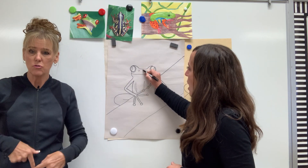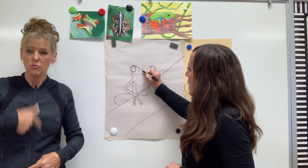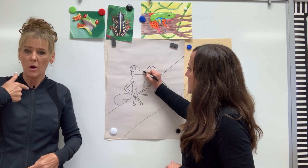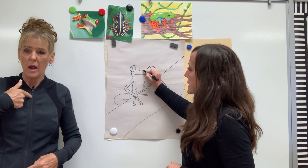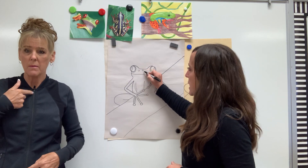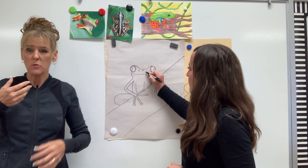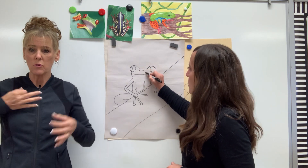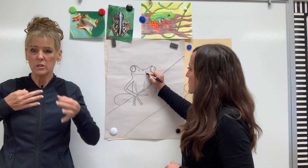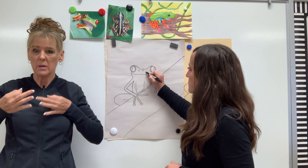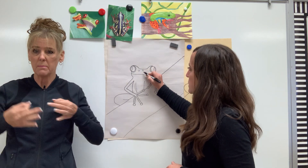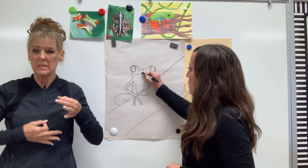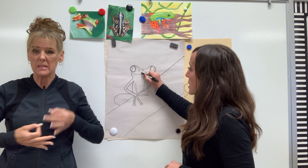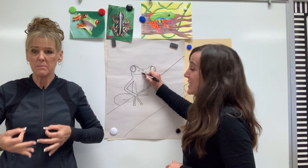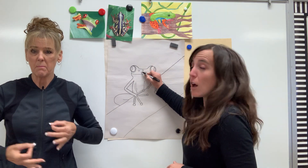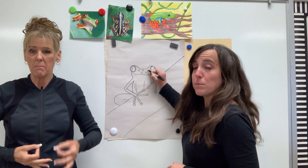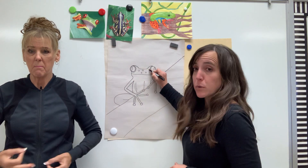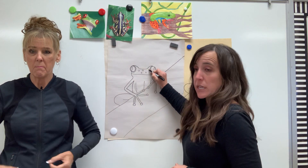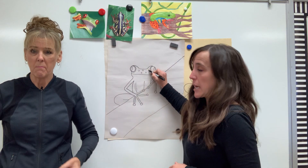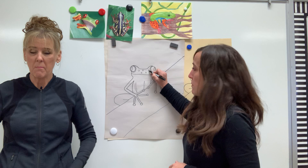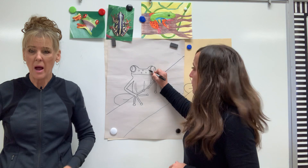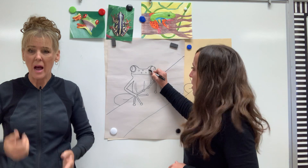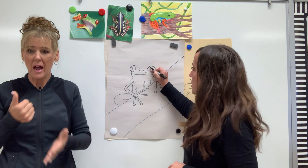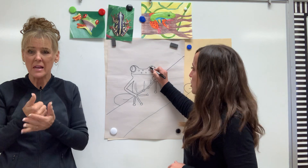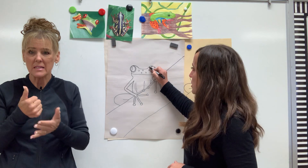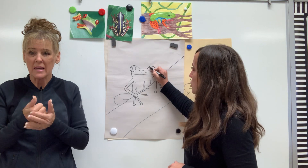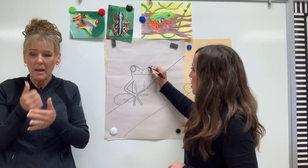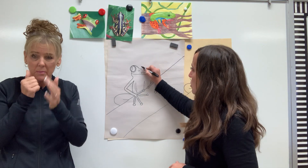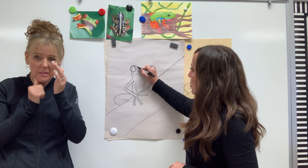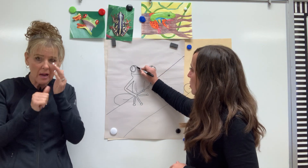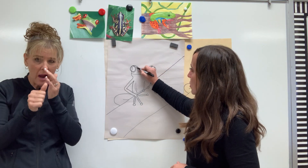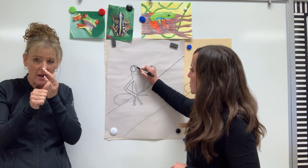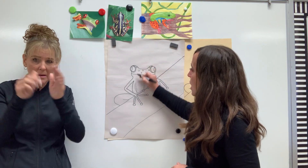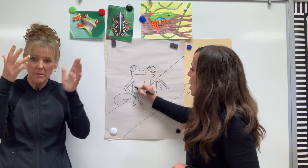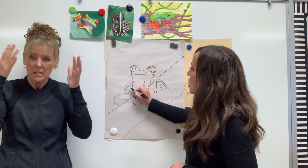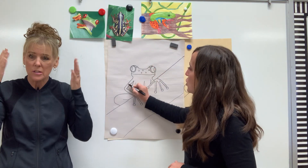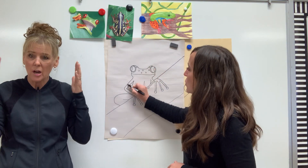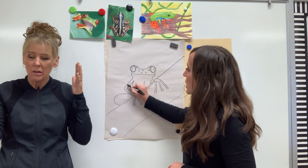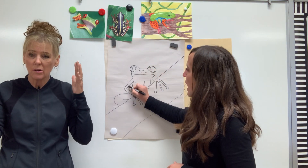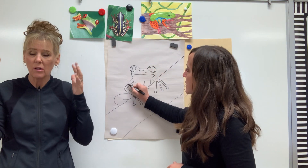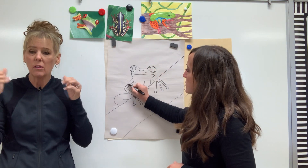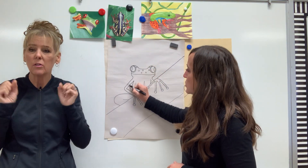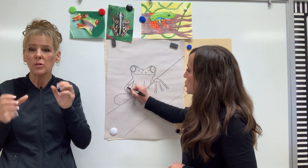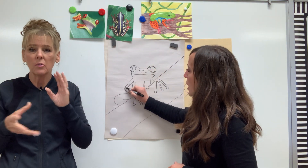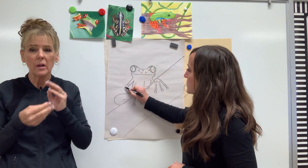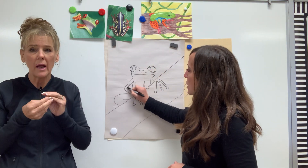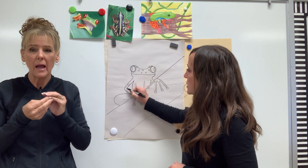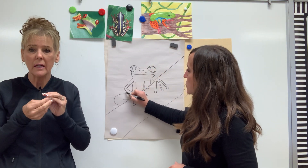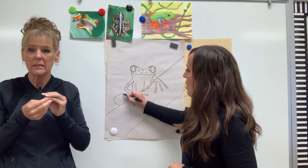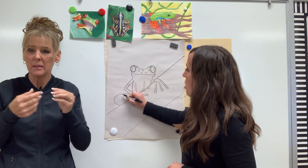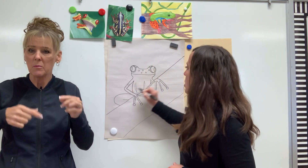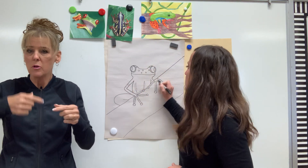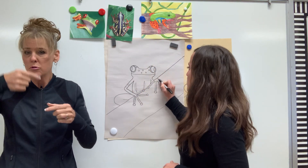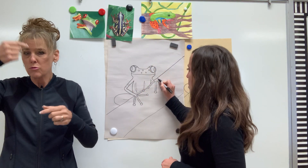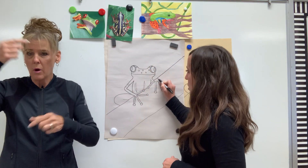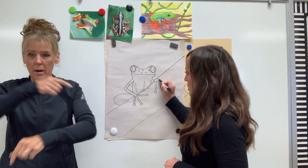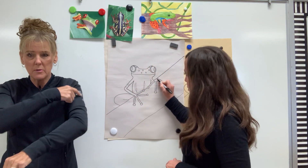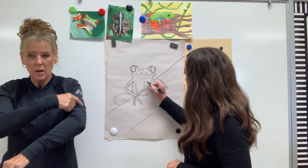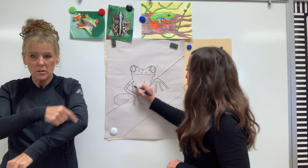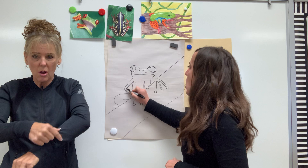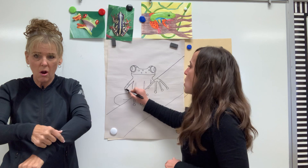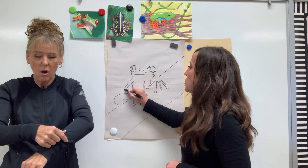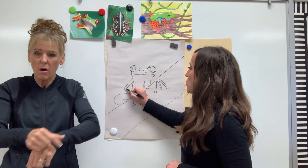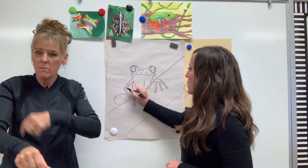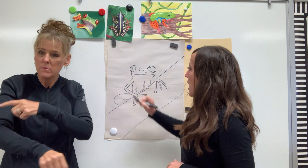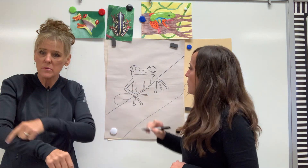some spots. They have lots of spots that helps with camouflage in the jungles. You could add some stripes on his arms or on